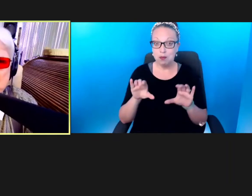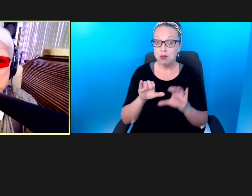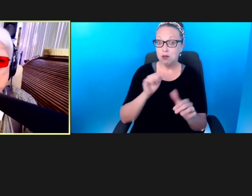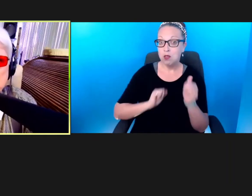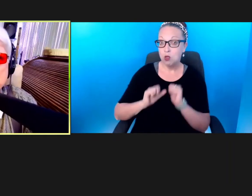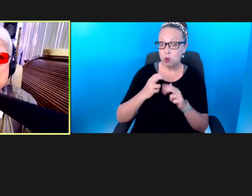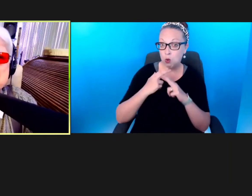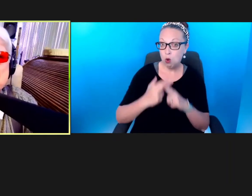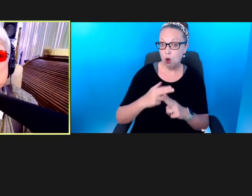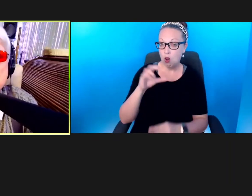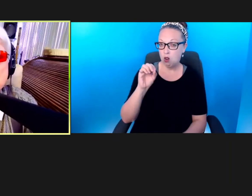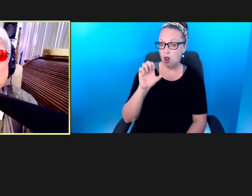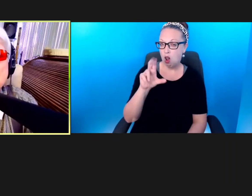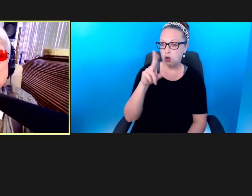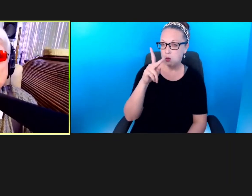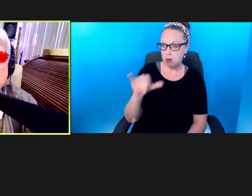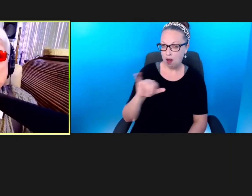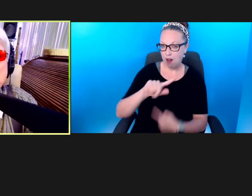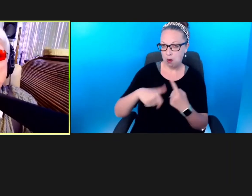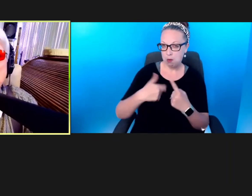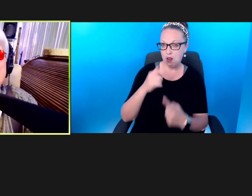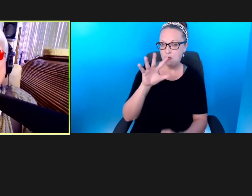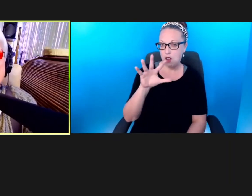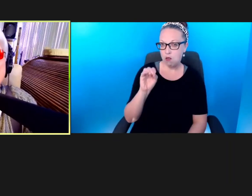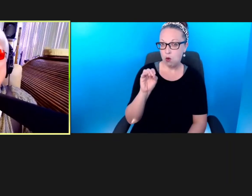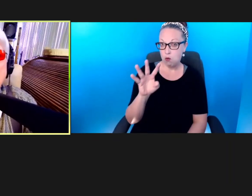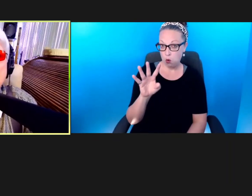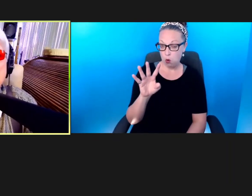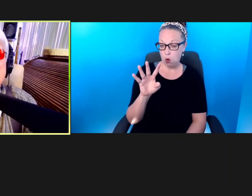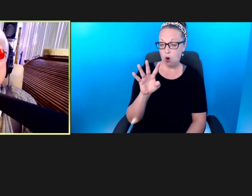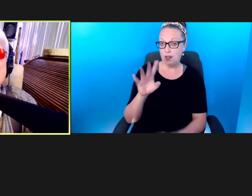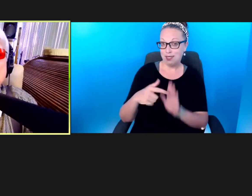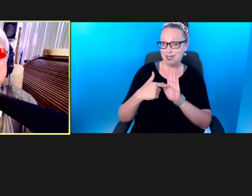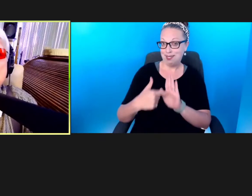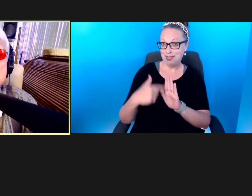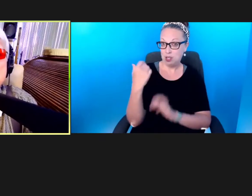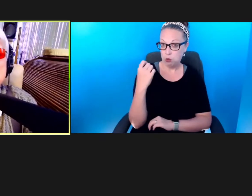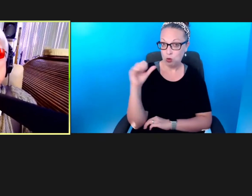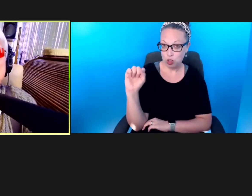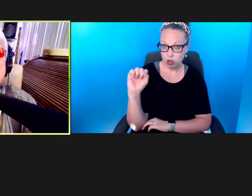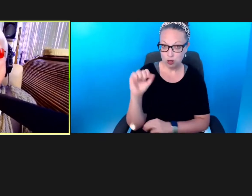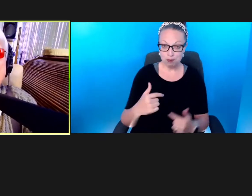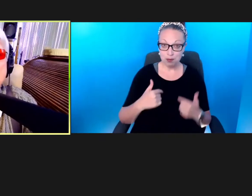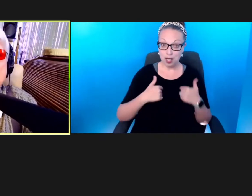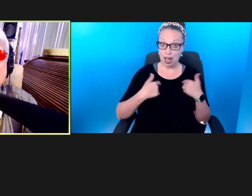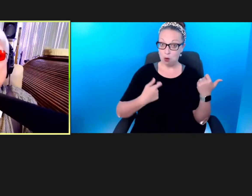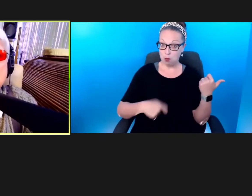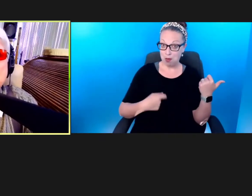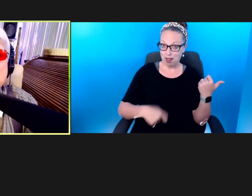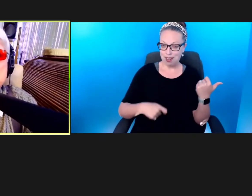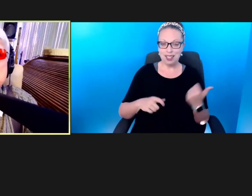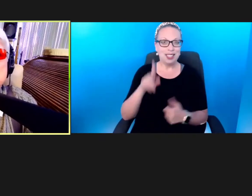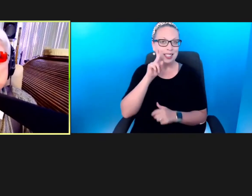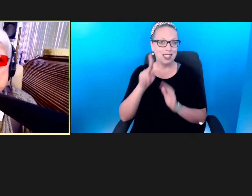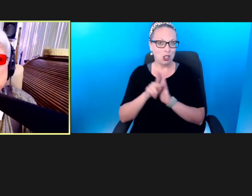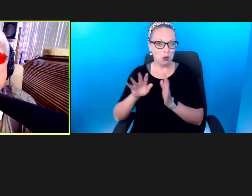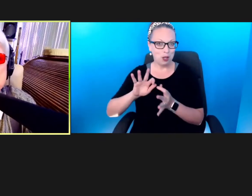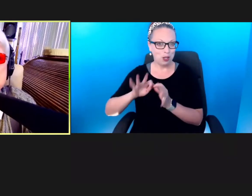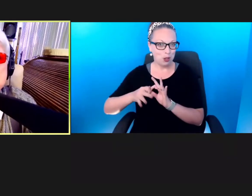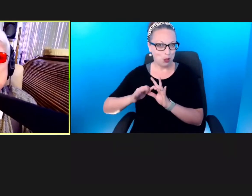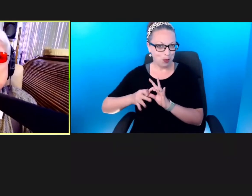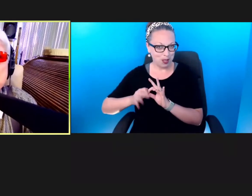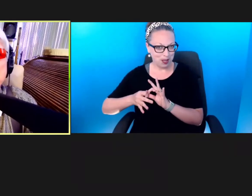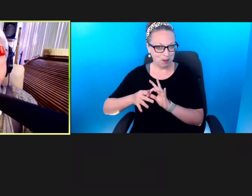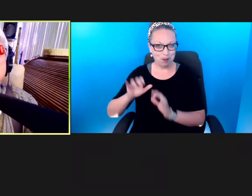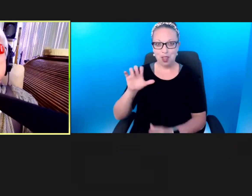about the 504 demonstration, for which I played, and Kara was interpreting. And Christy was so